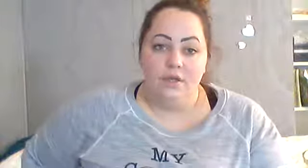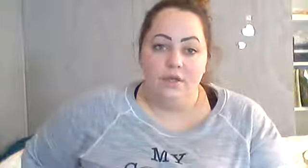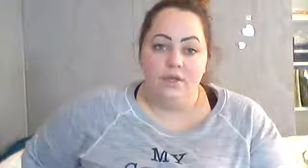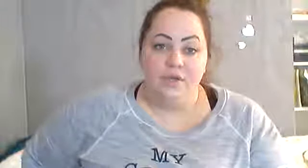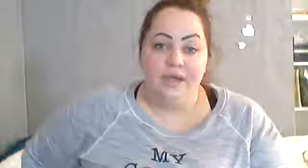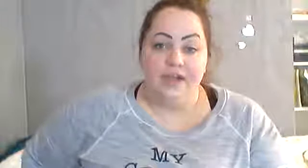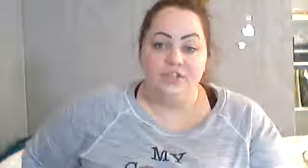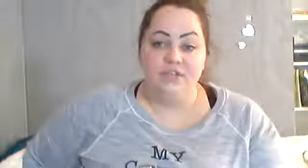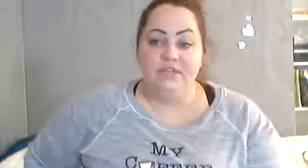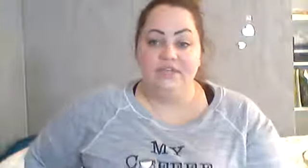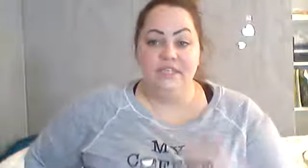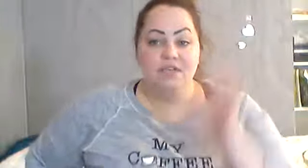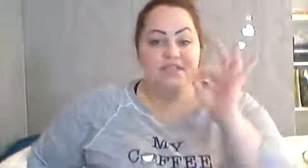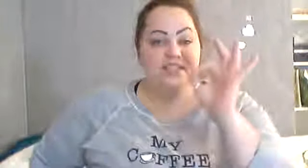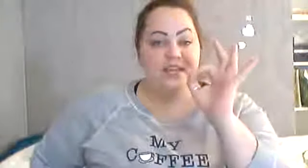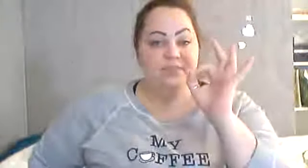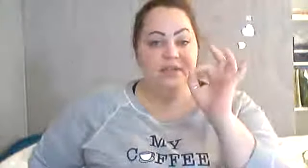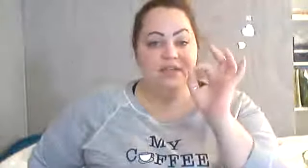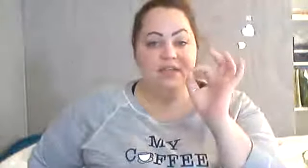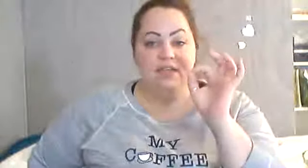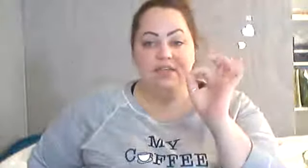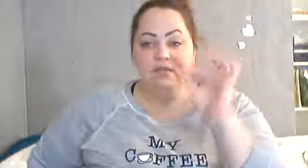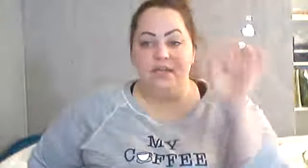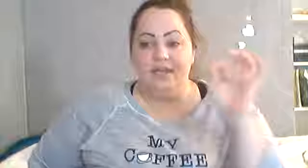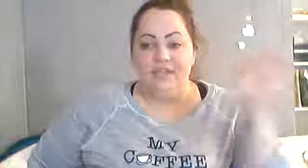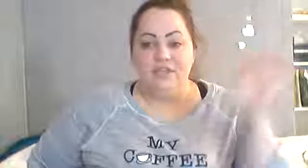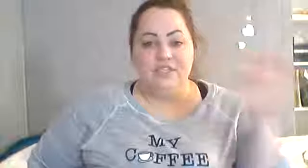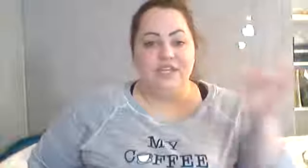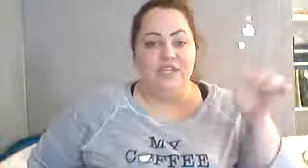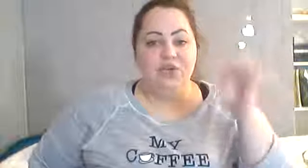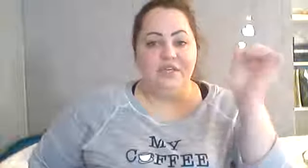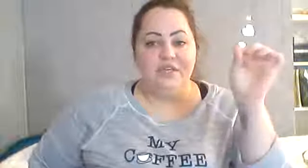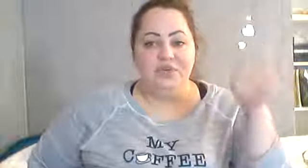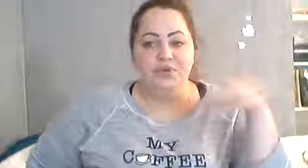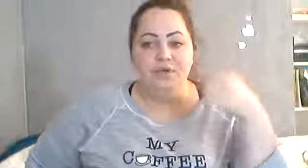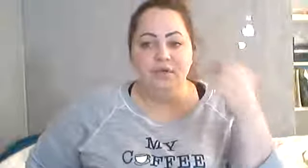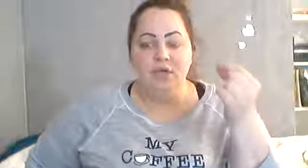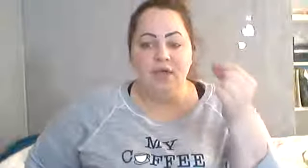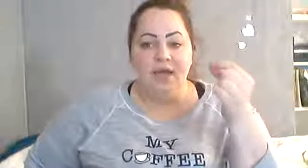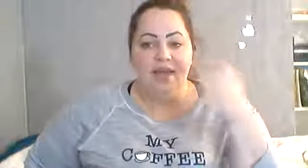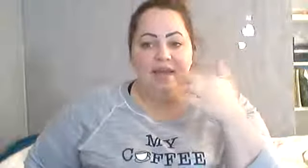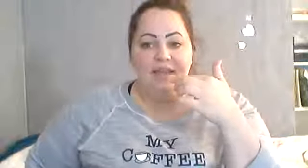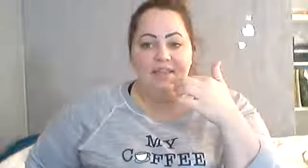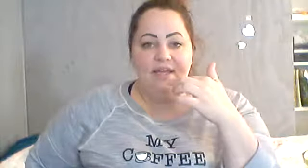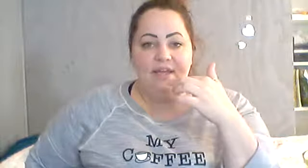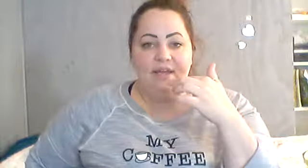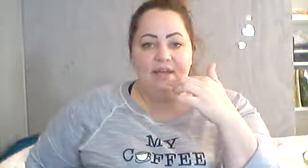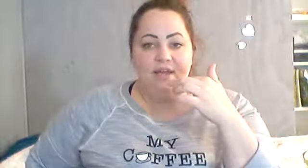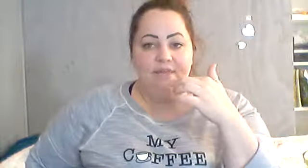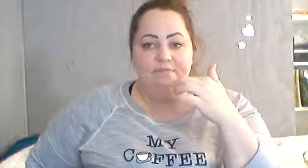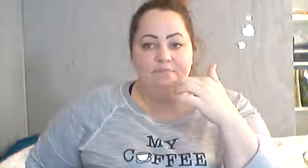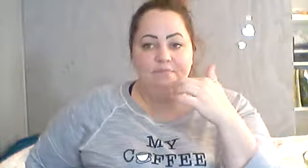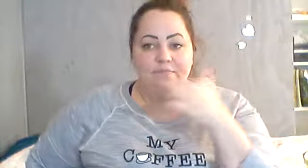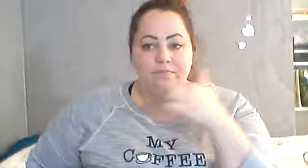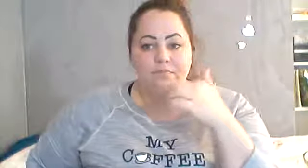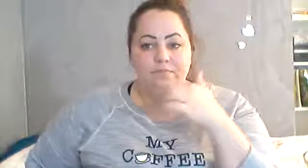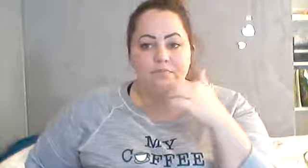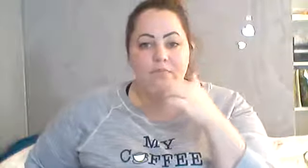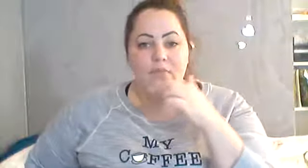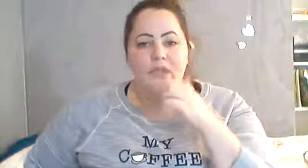You can actually press the little settings button, that little, like, it looks like a little gear. And then it